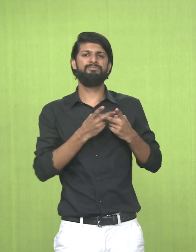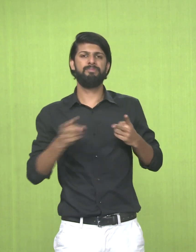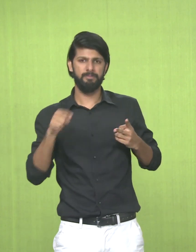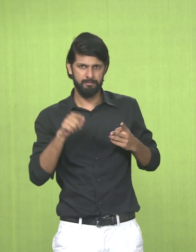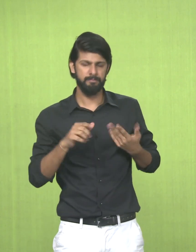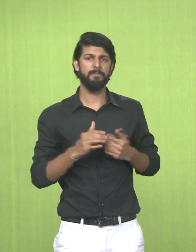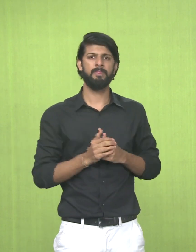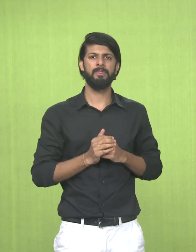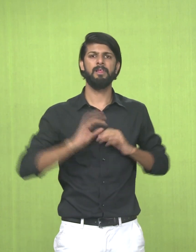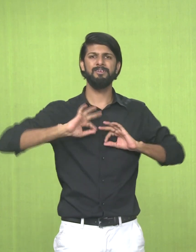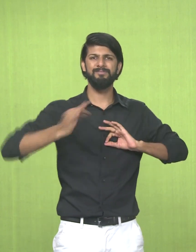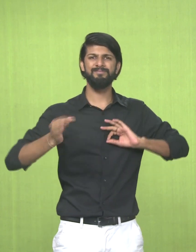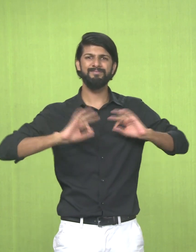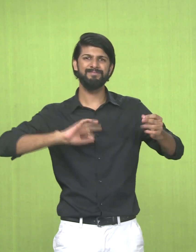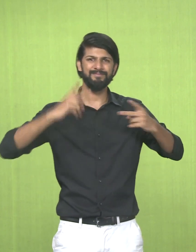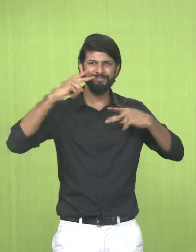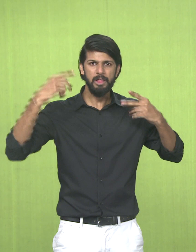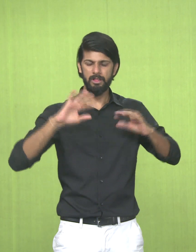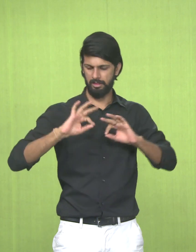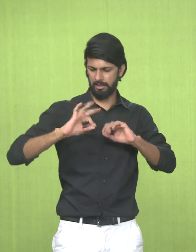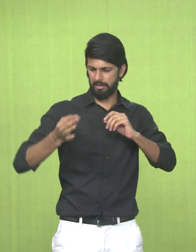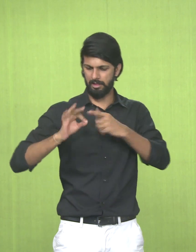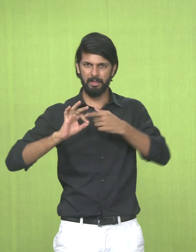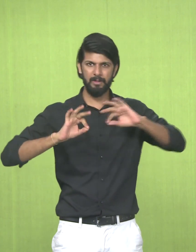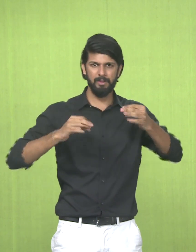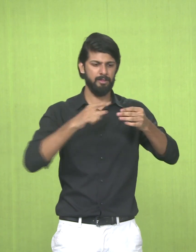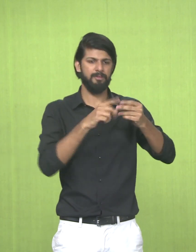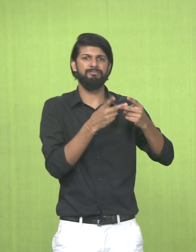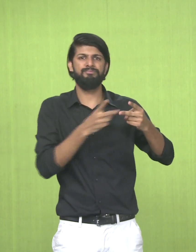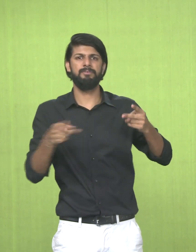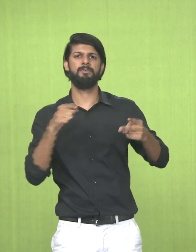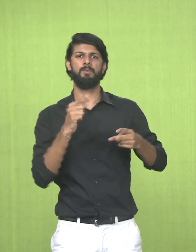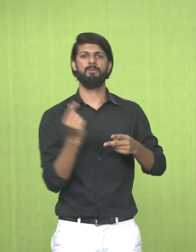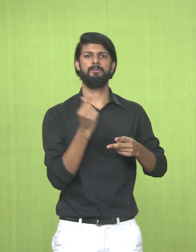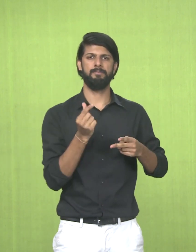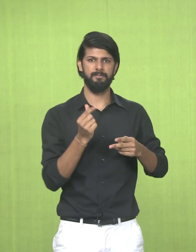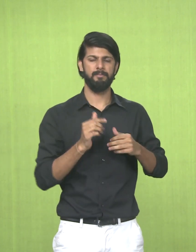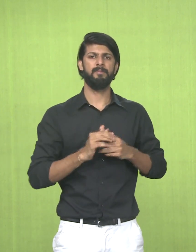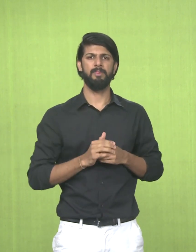which are used during yoga, meditation and dance.